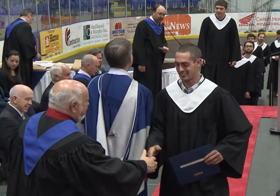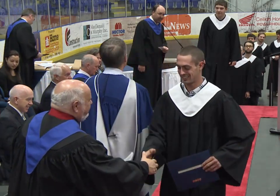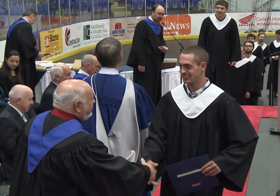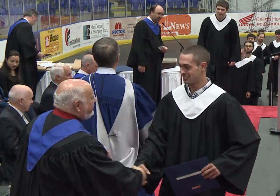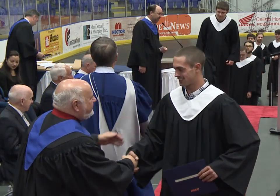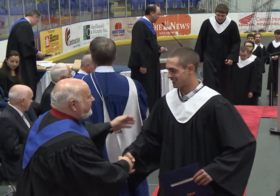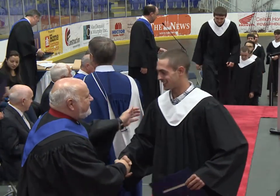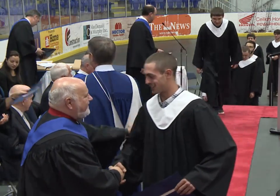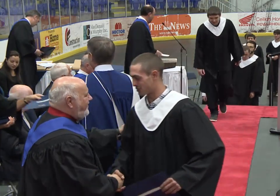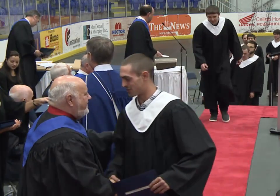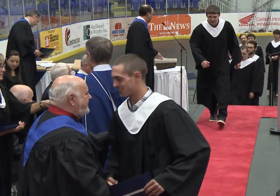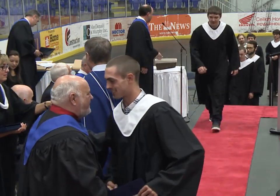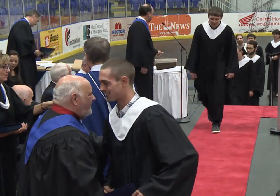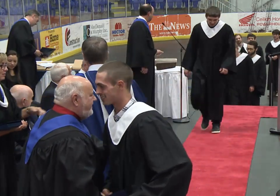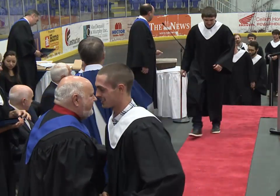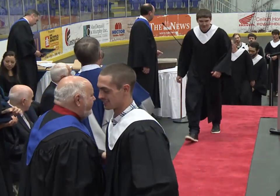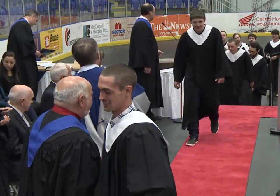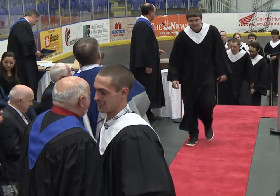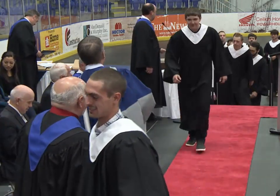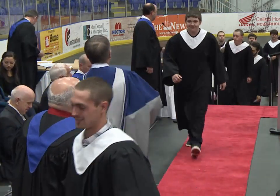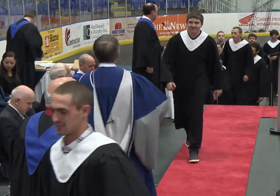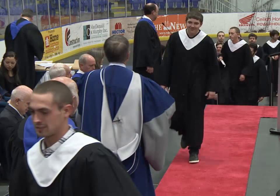Austin Christensen.